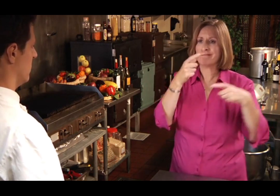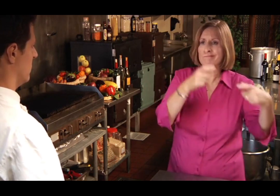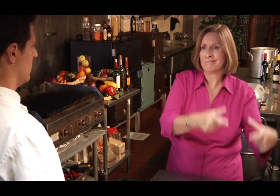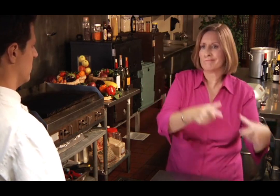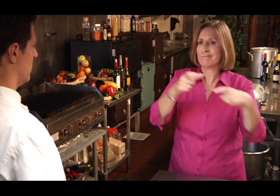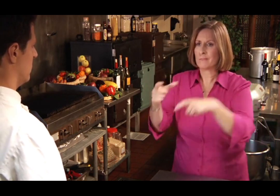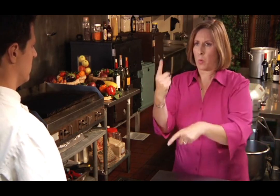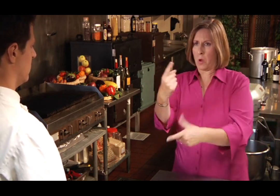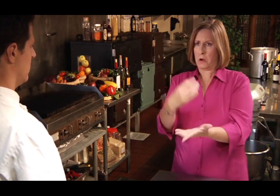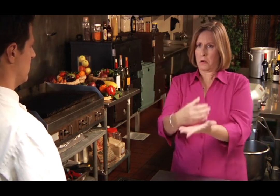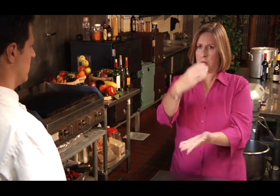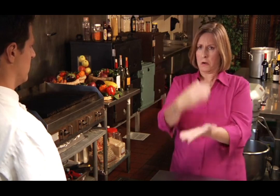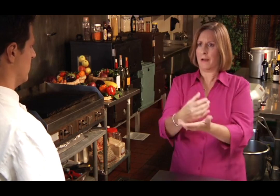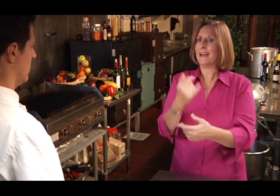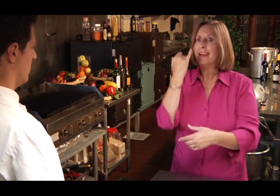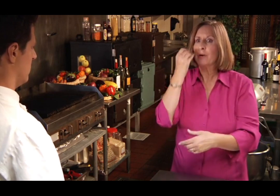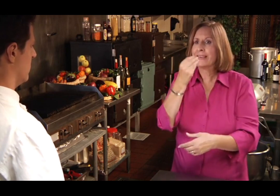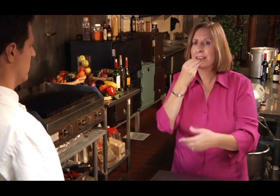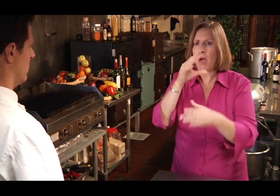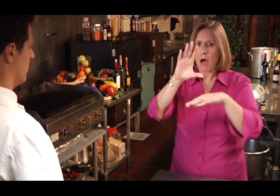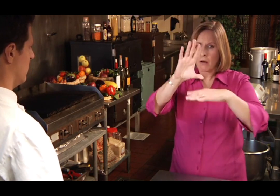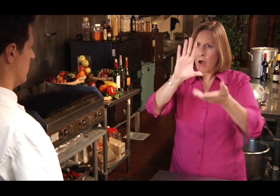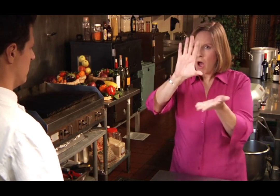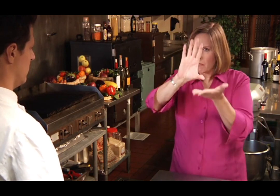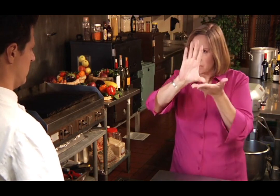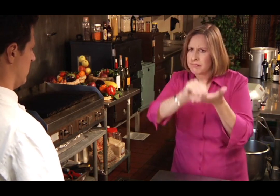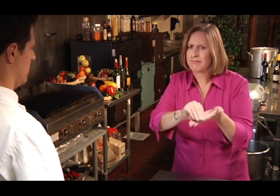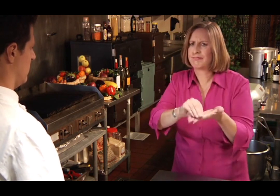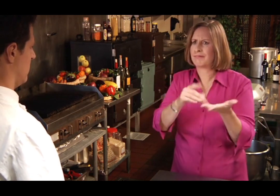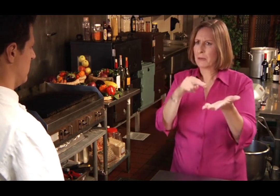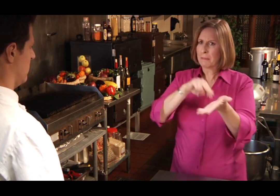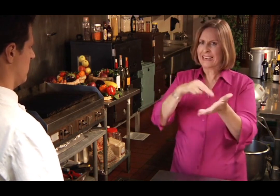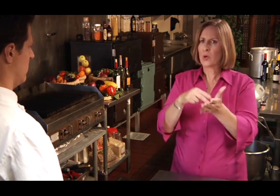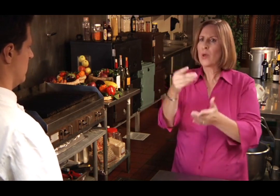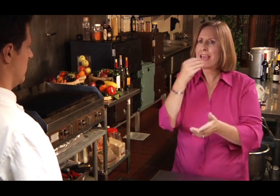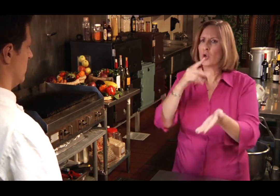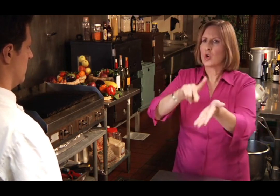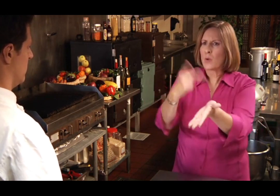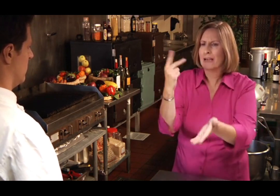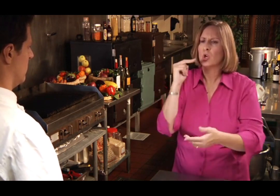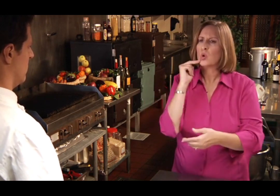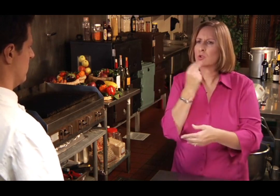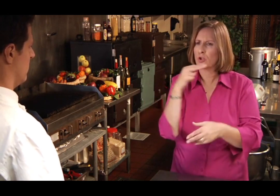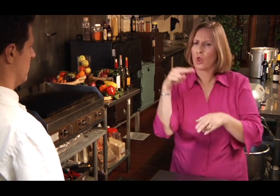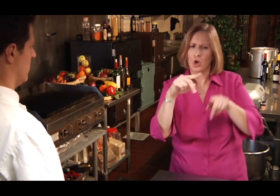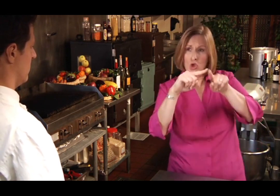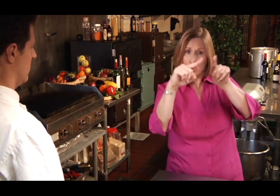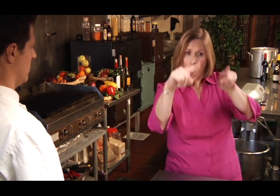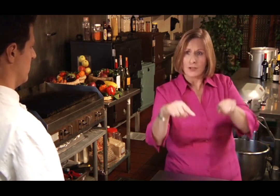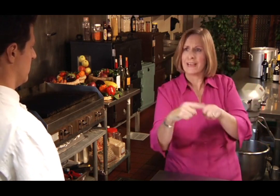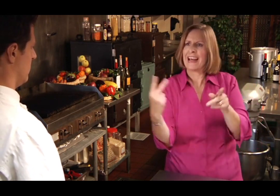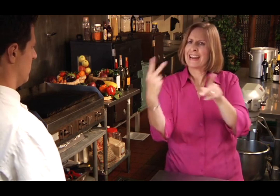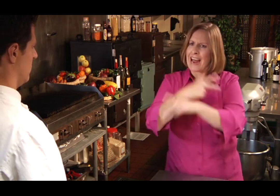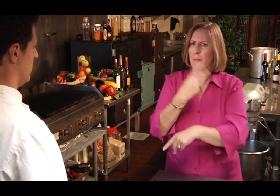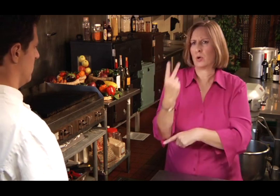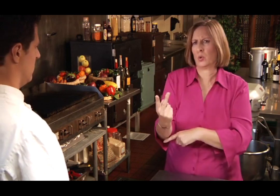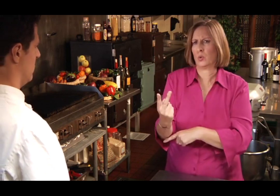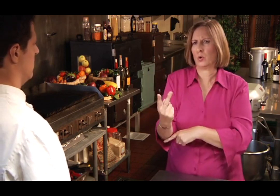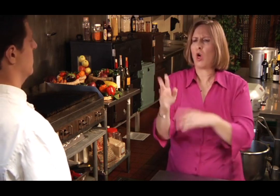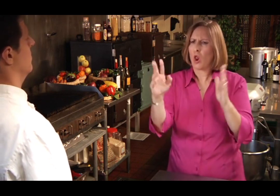2 servings per container and you eat the entire container, that means you ate twice as much as what is listed on the nutrition fact label.